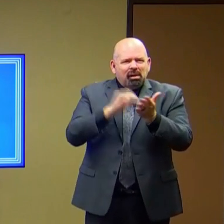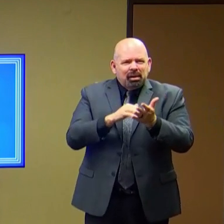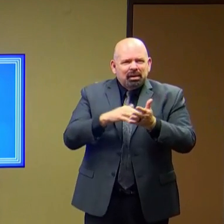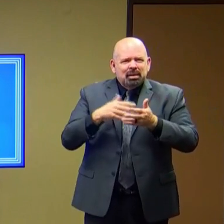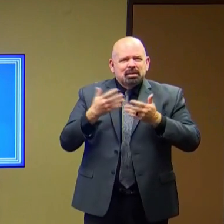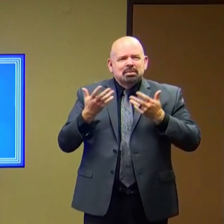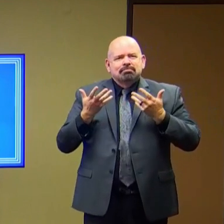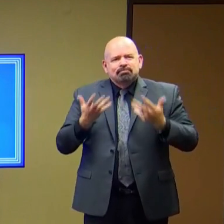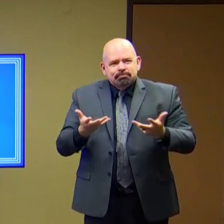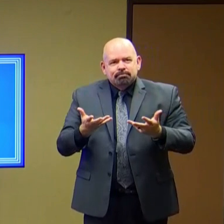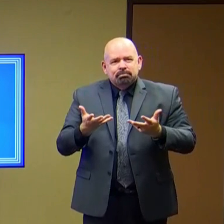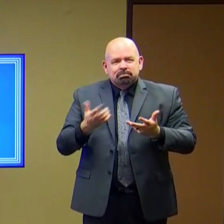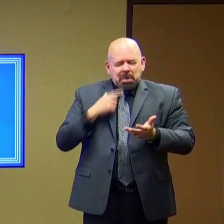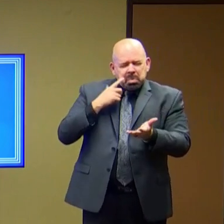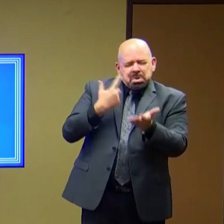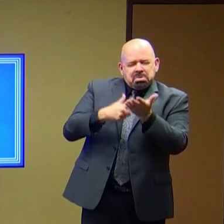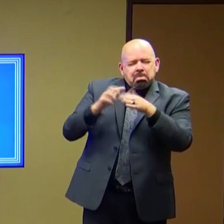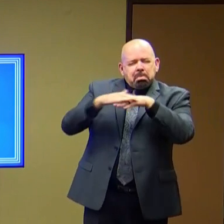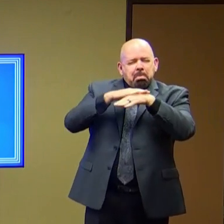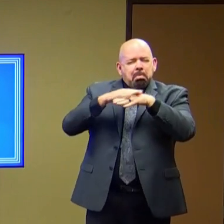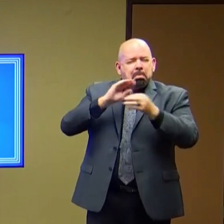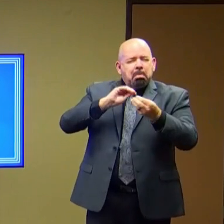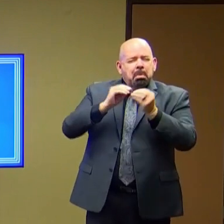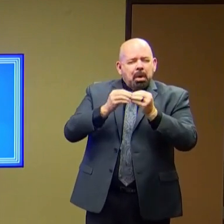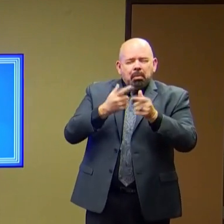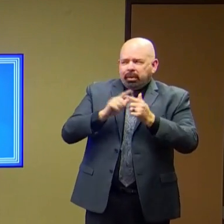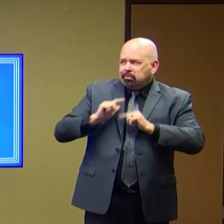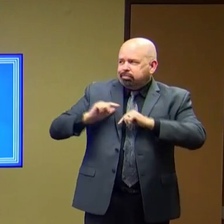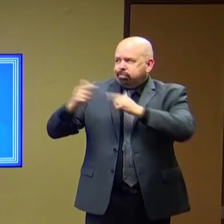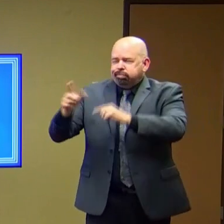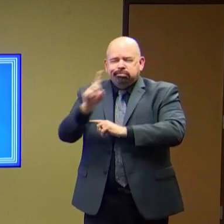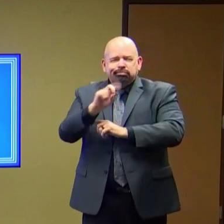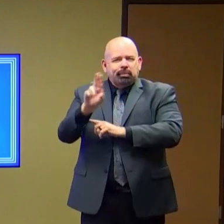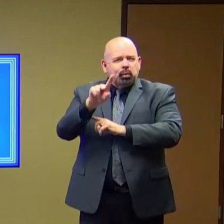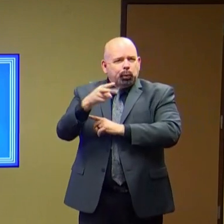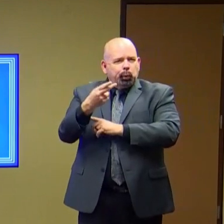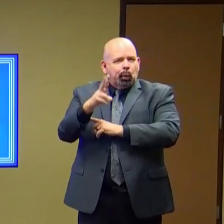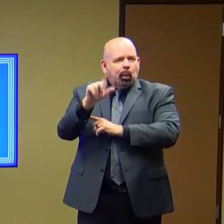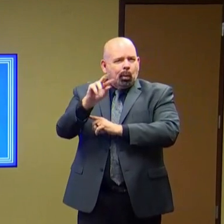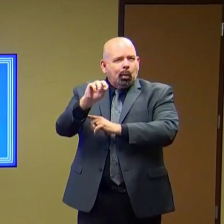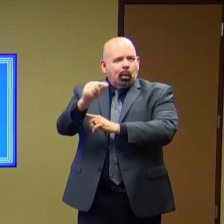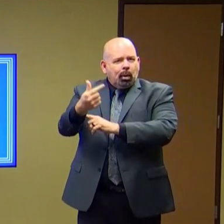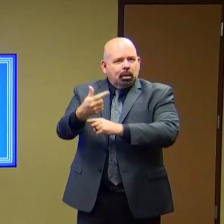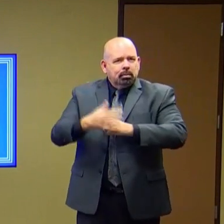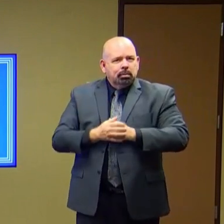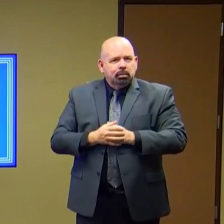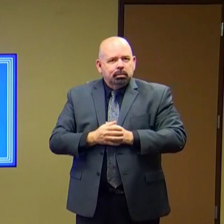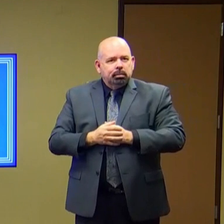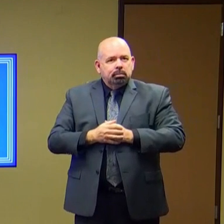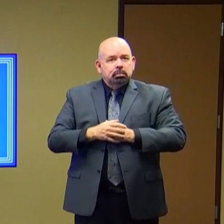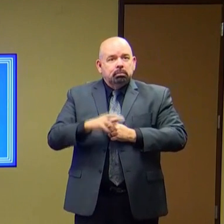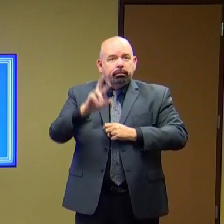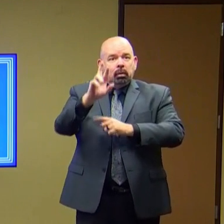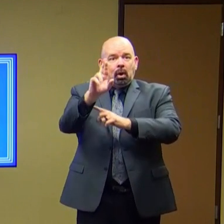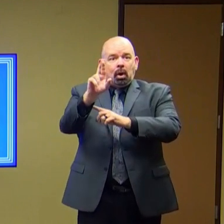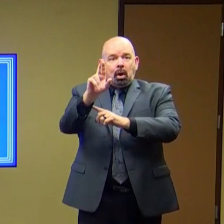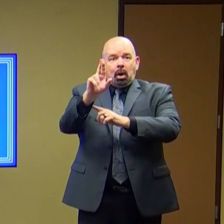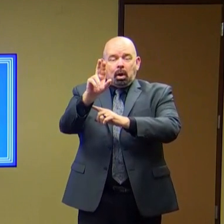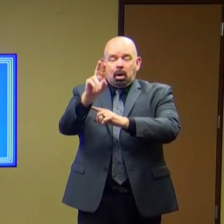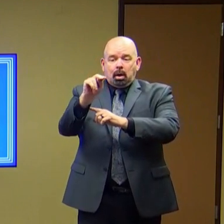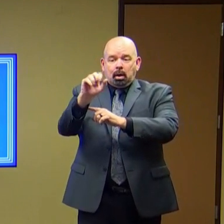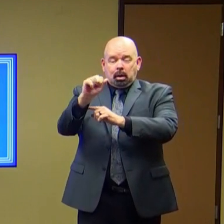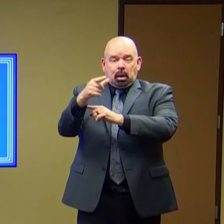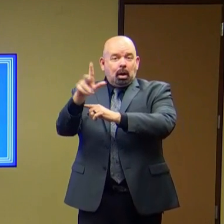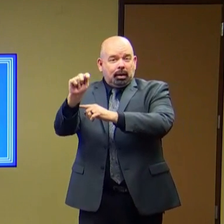him. Our R-naught number, which is the replication, so if 100 people are sick, how many